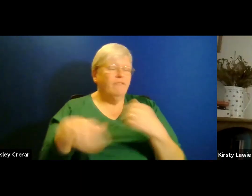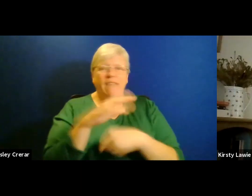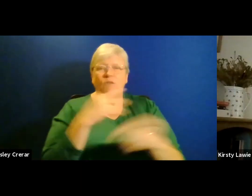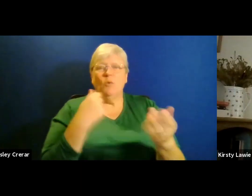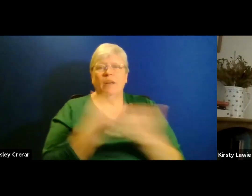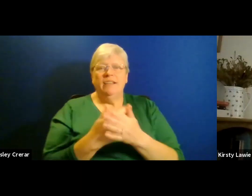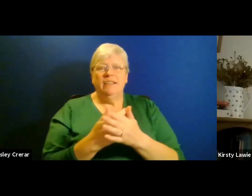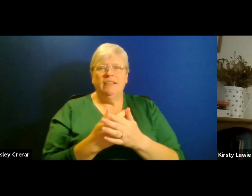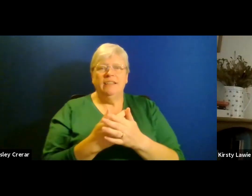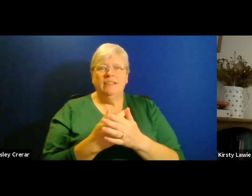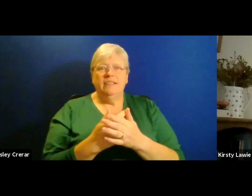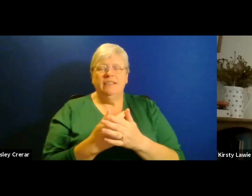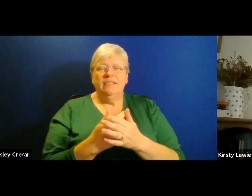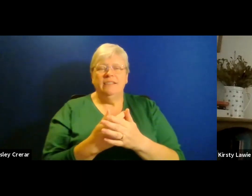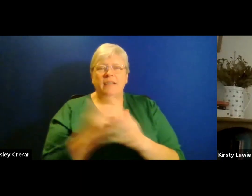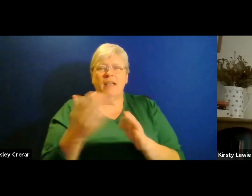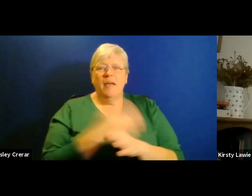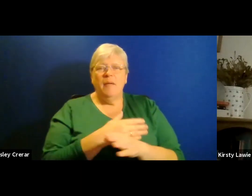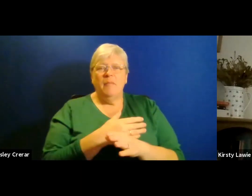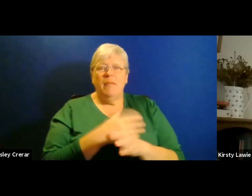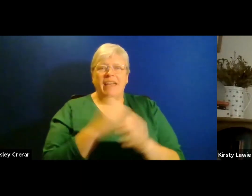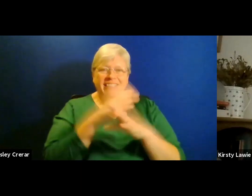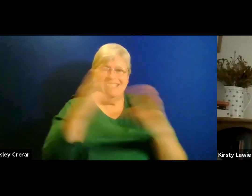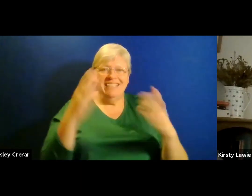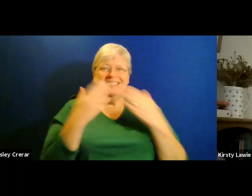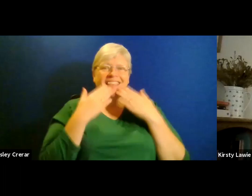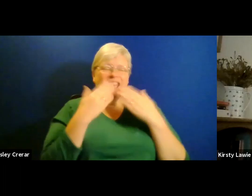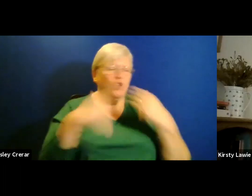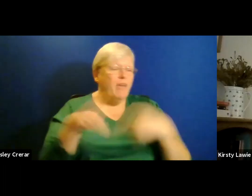the scenes as well. So yes, thanks